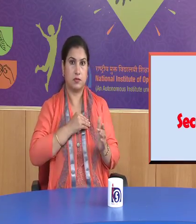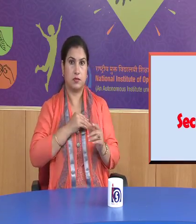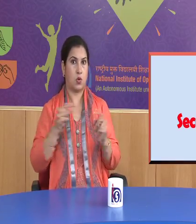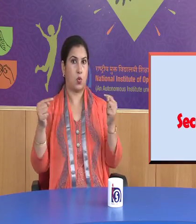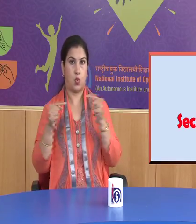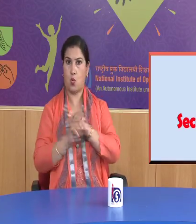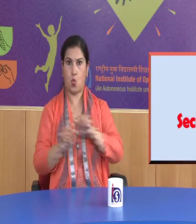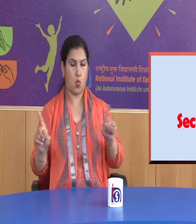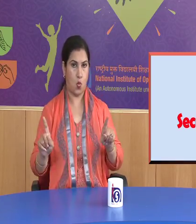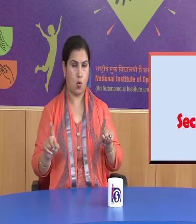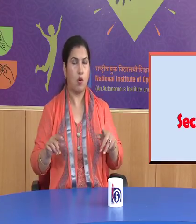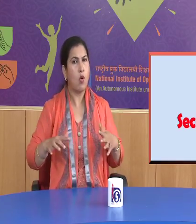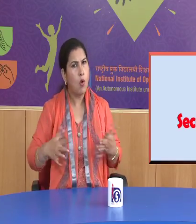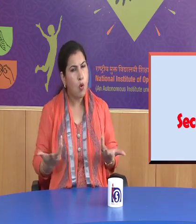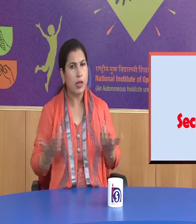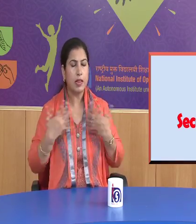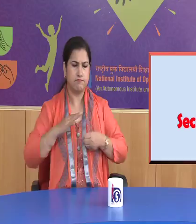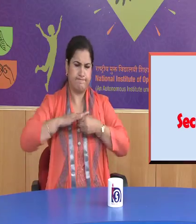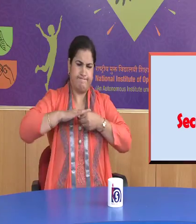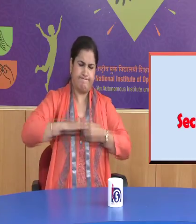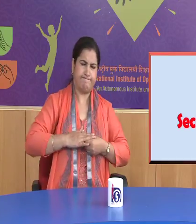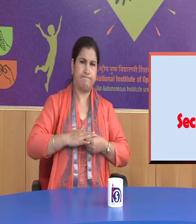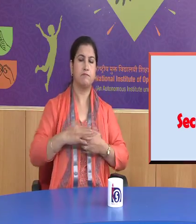and any kind of threat.